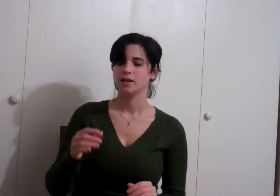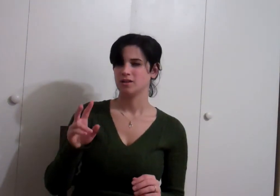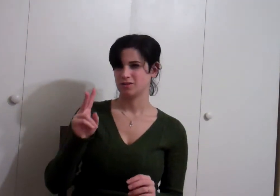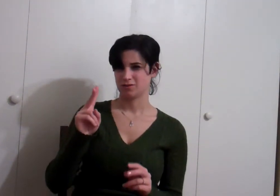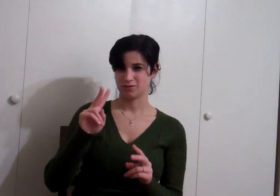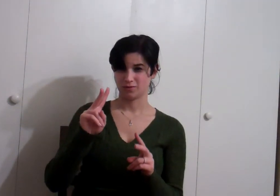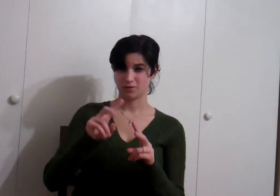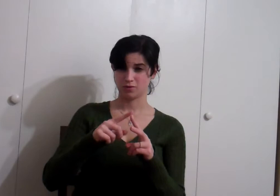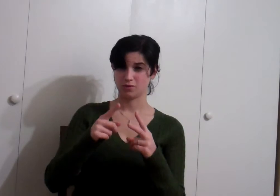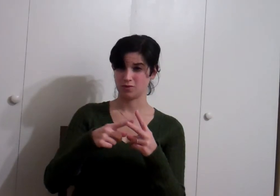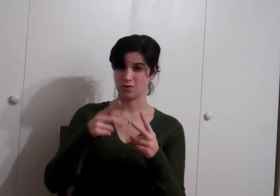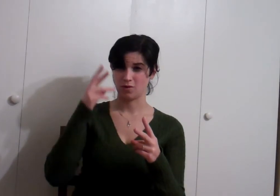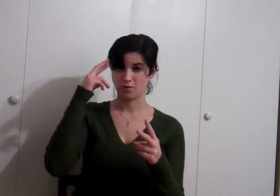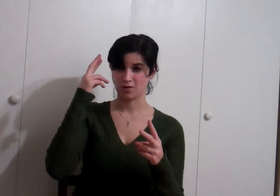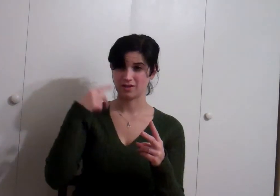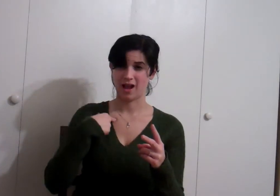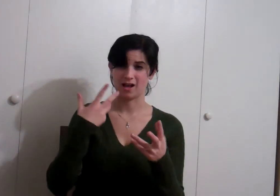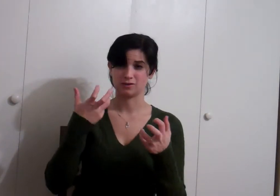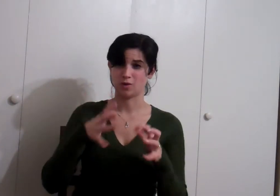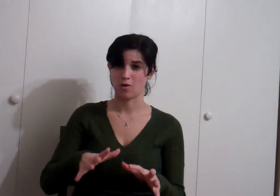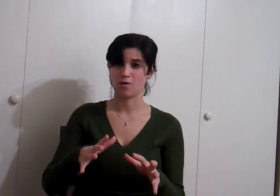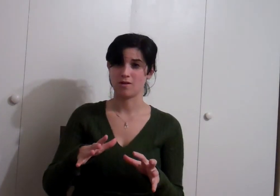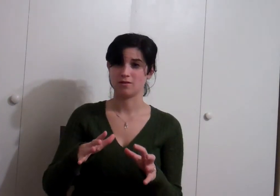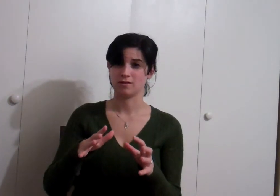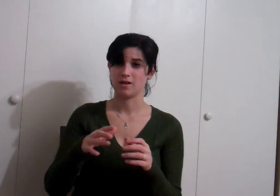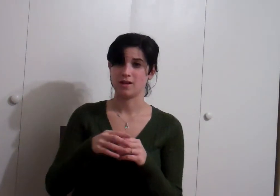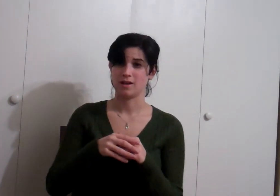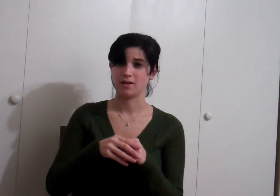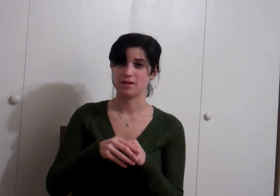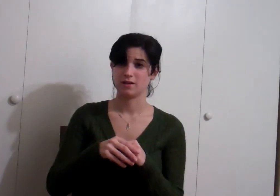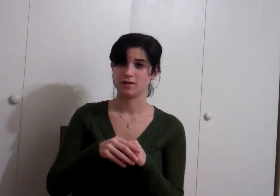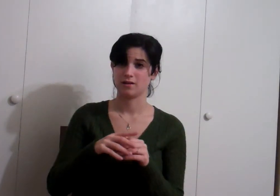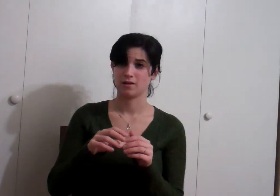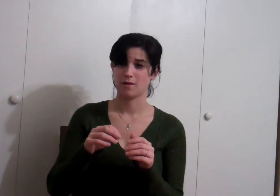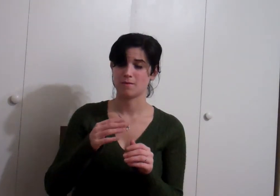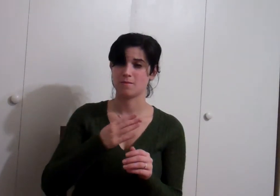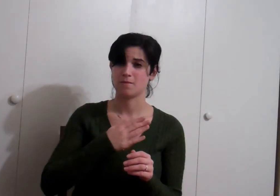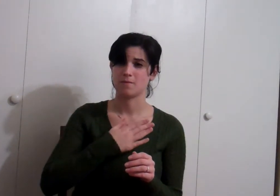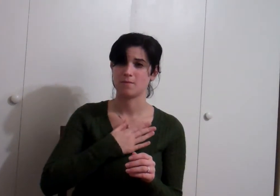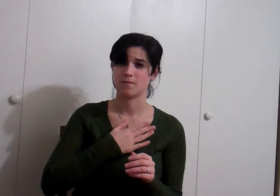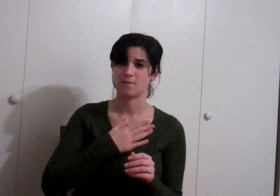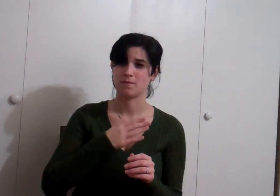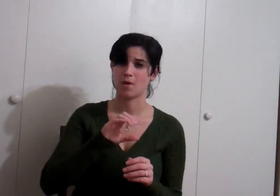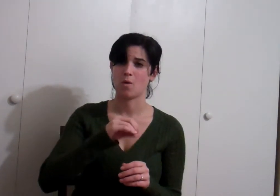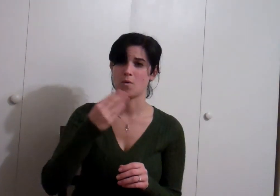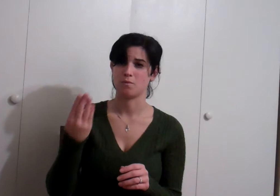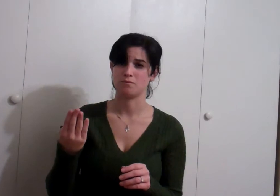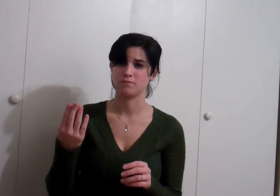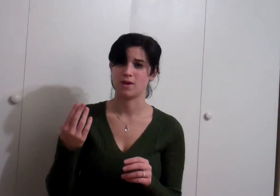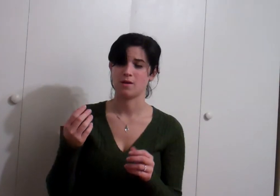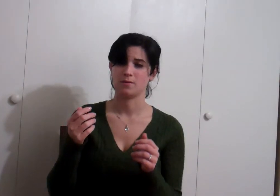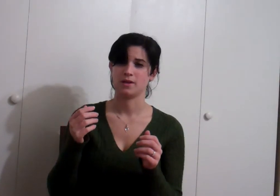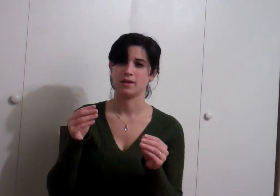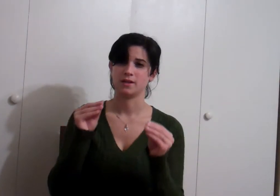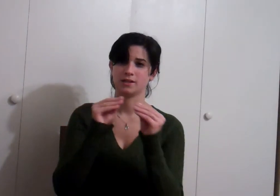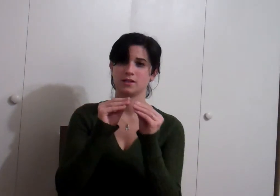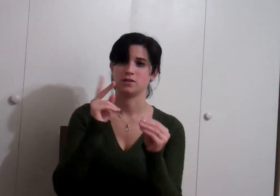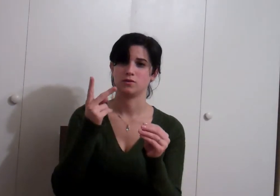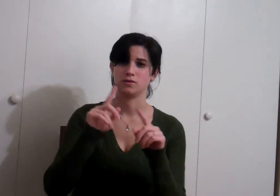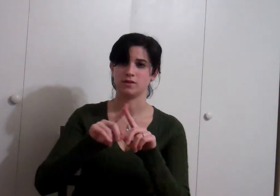like if I saw him a pastor who's happily married with his wife and 2 kids, and he's kissing another man, I feel like, you know what? It's disrespectful to his wife